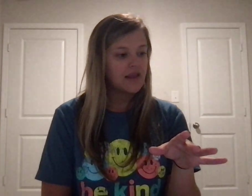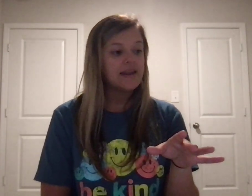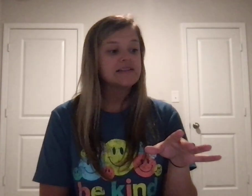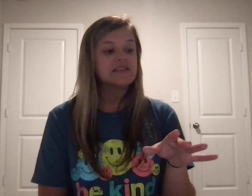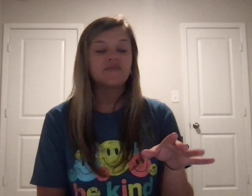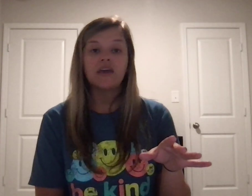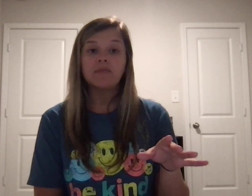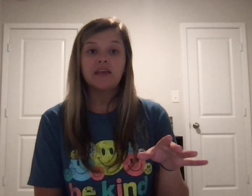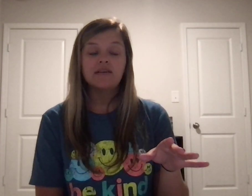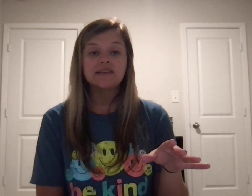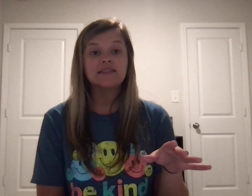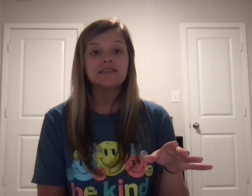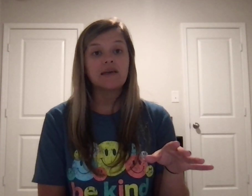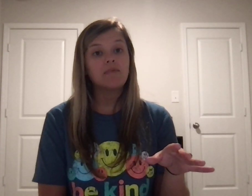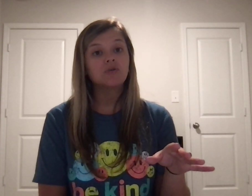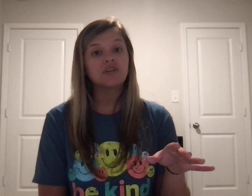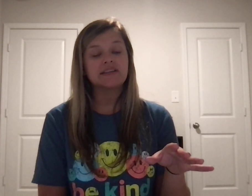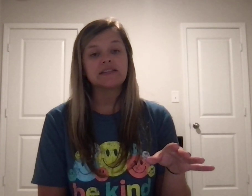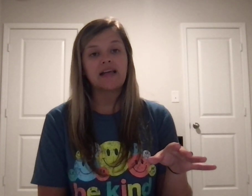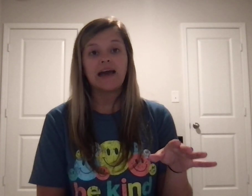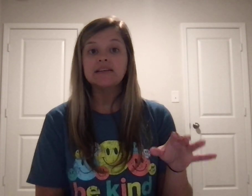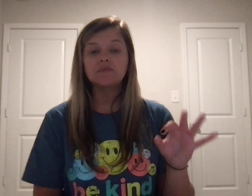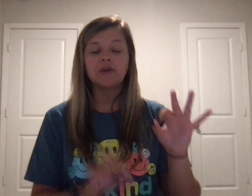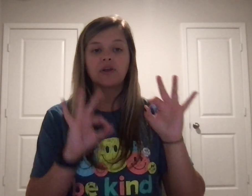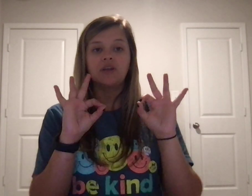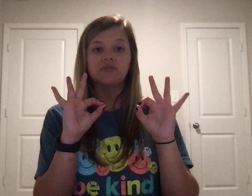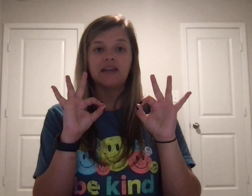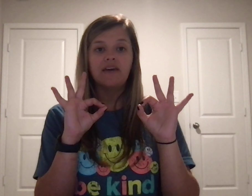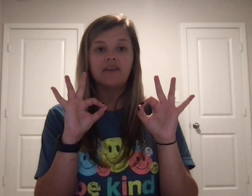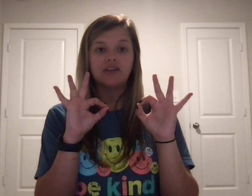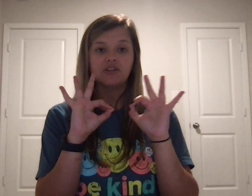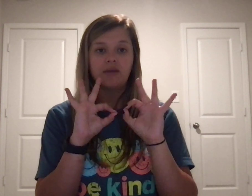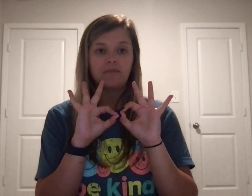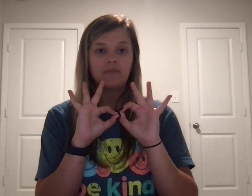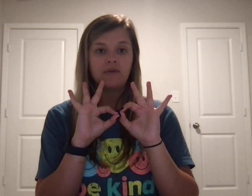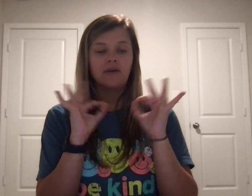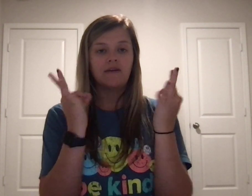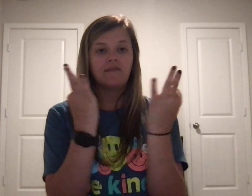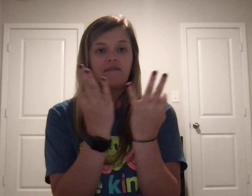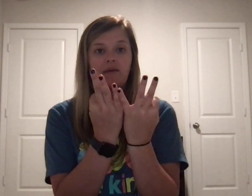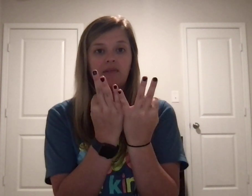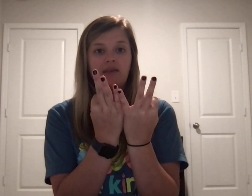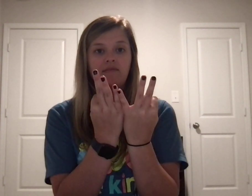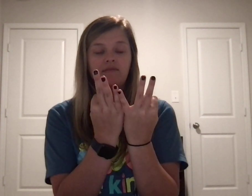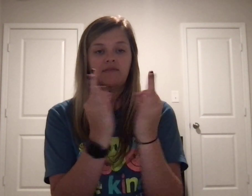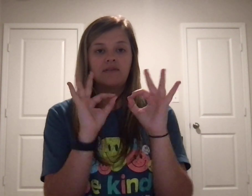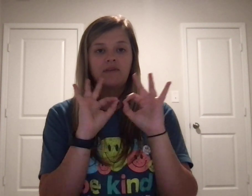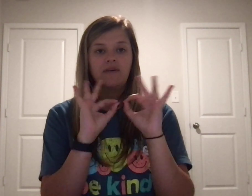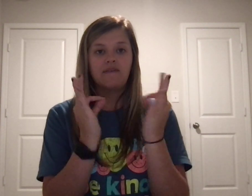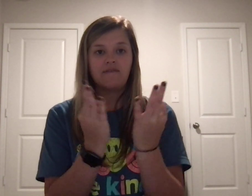Next is family. It's the same motion as class, but you're going to use an F hand shape. Family.